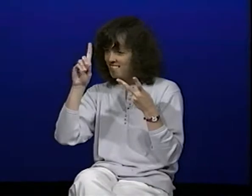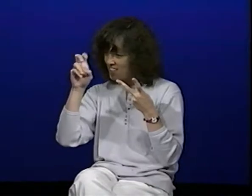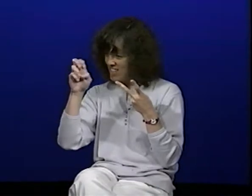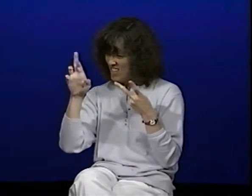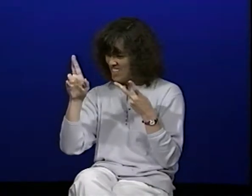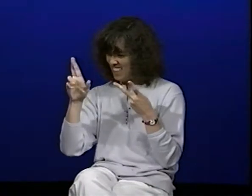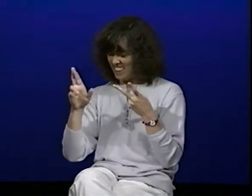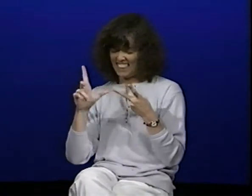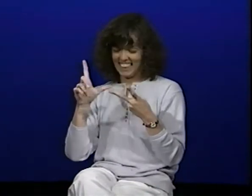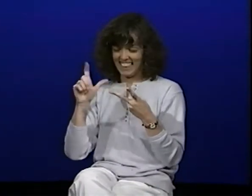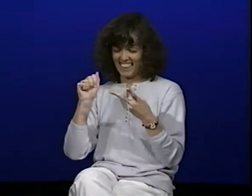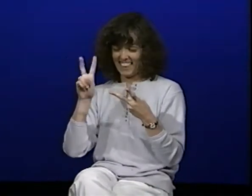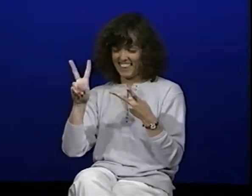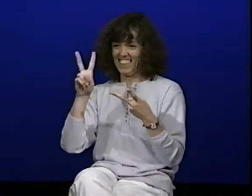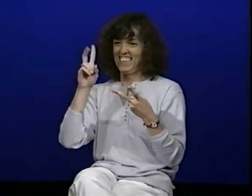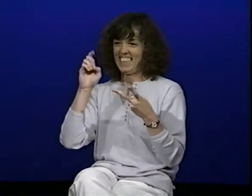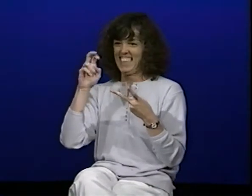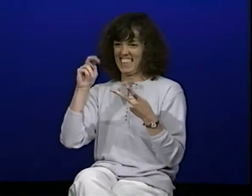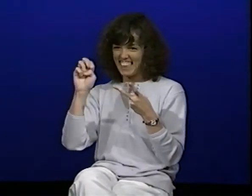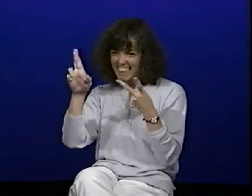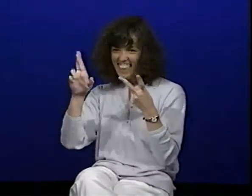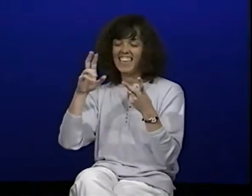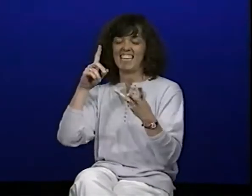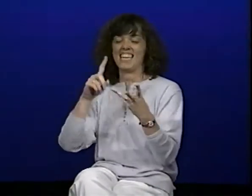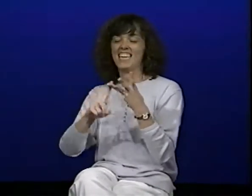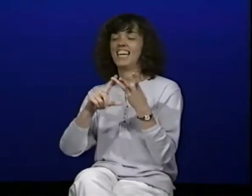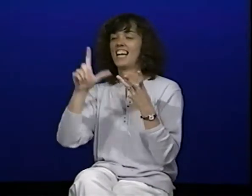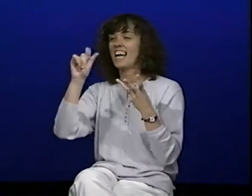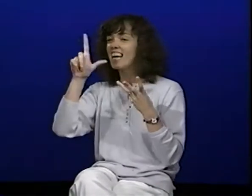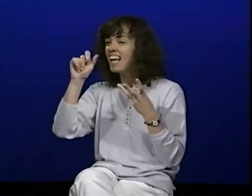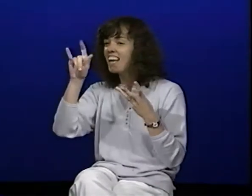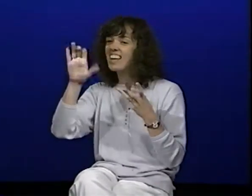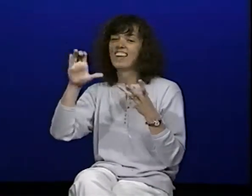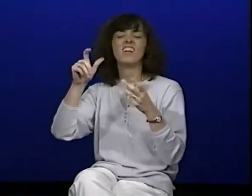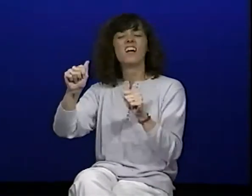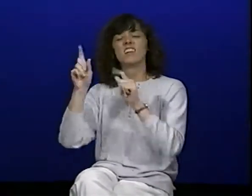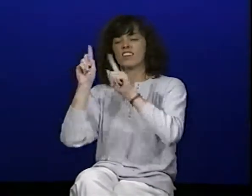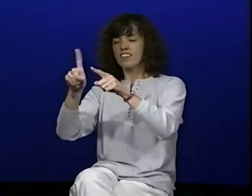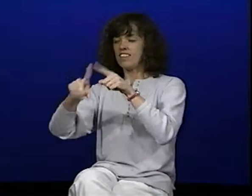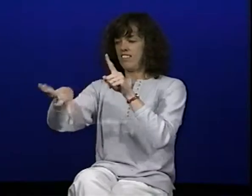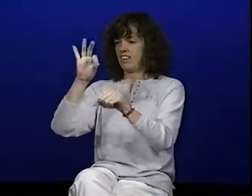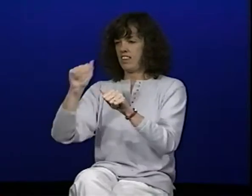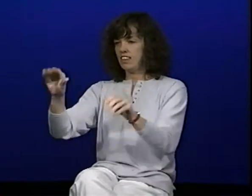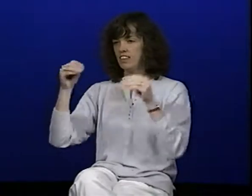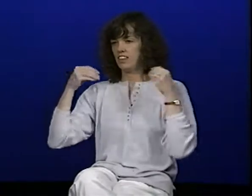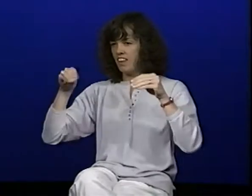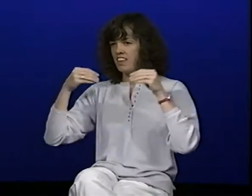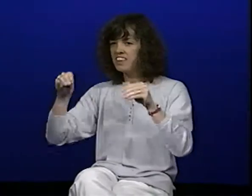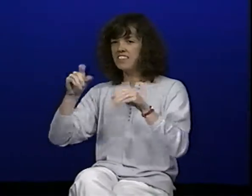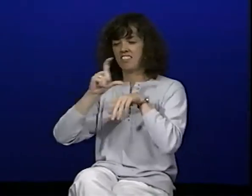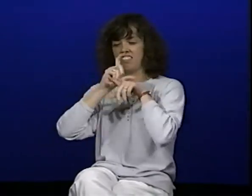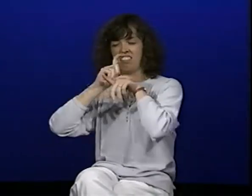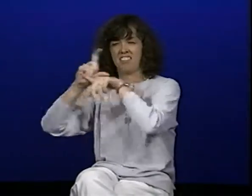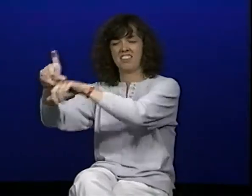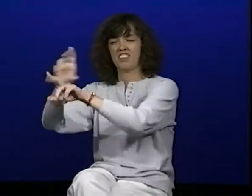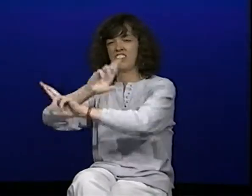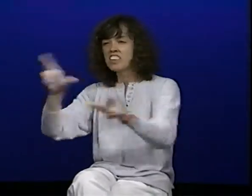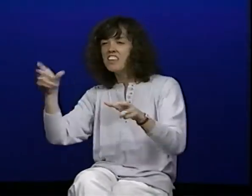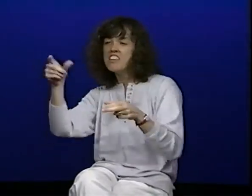or lavender or lilac. You can go to a store and you can